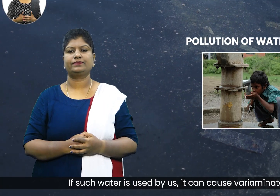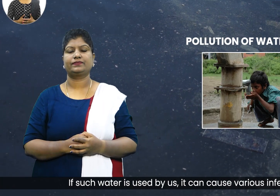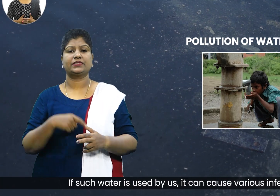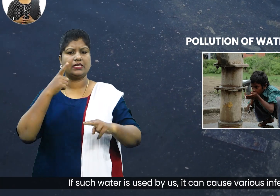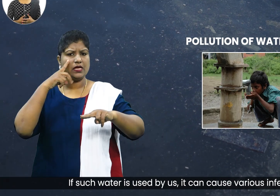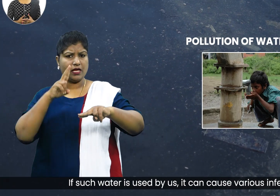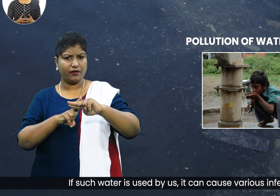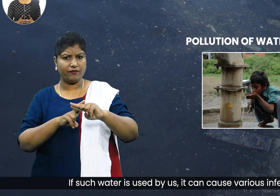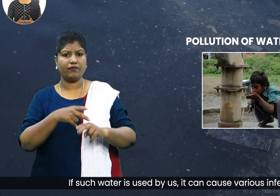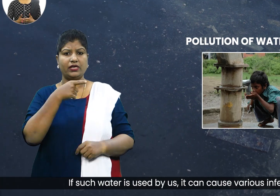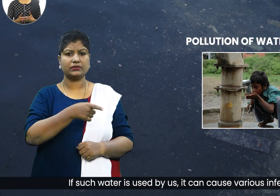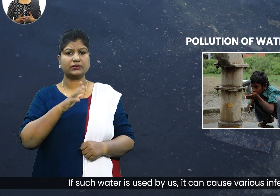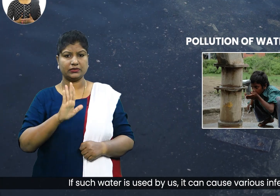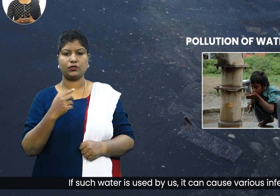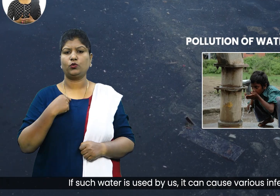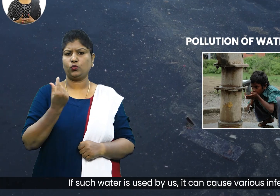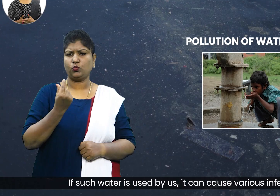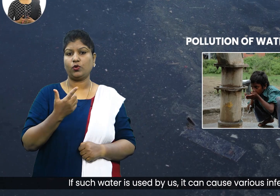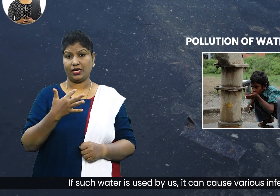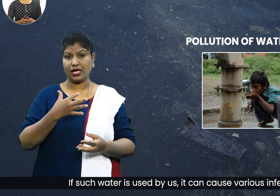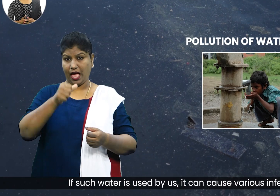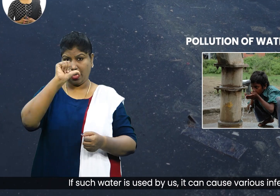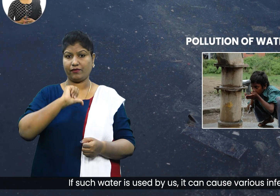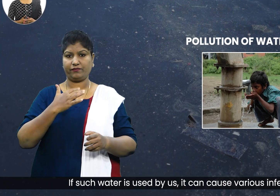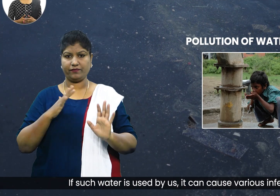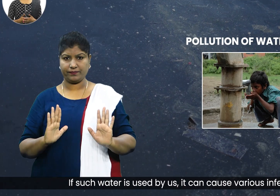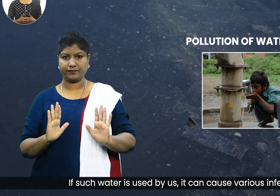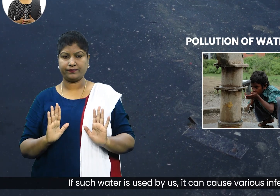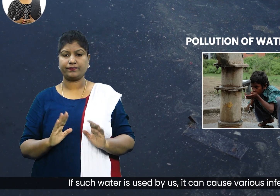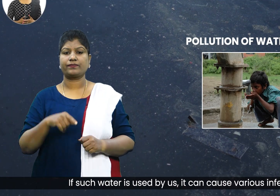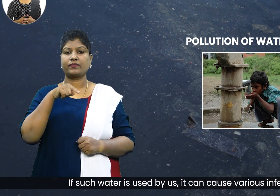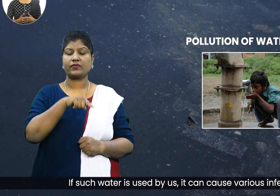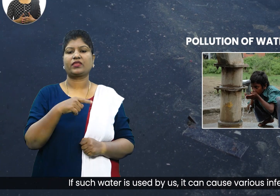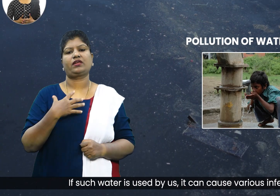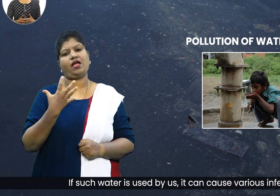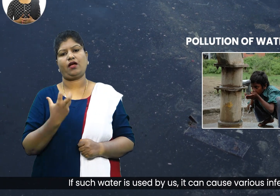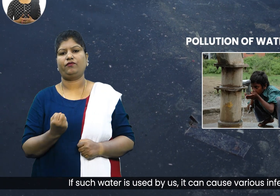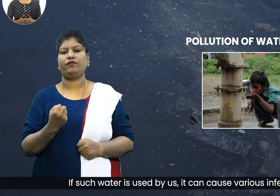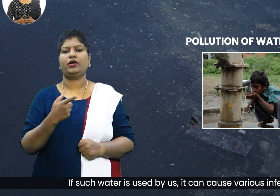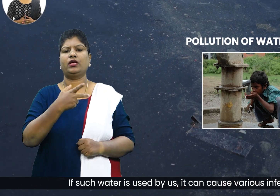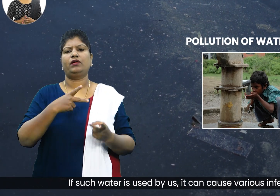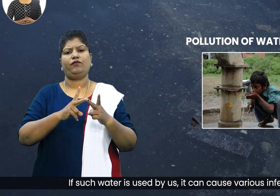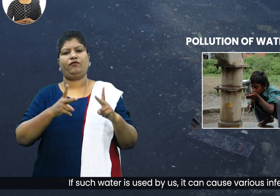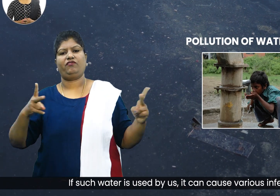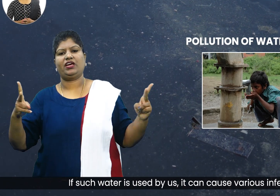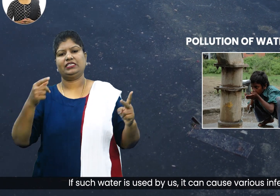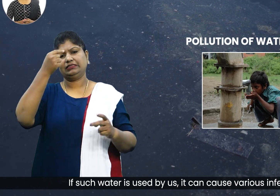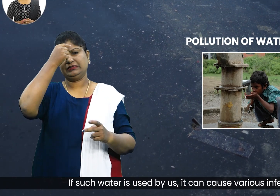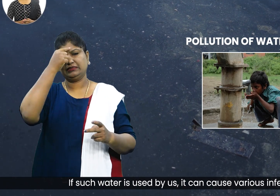If such water is used by us, it can cause various